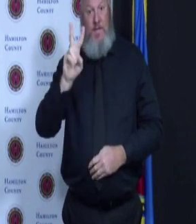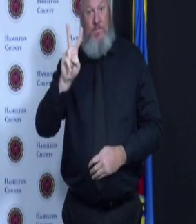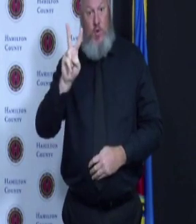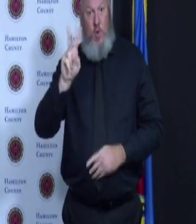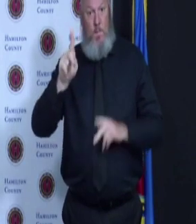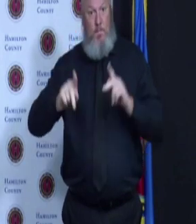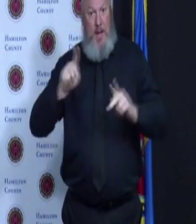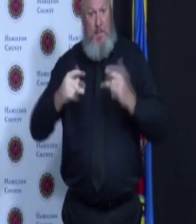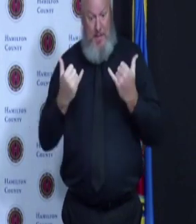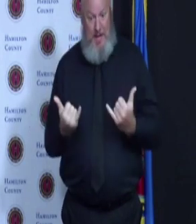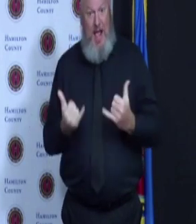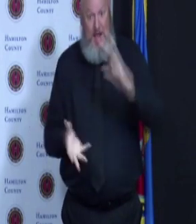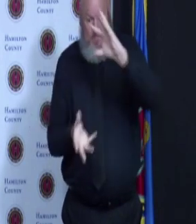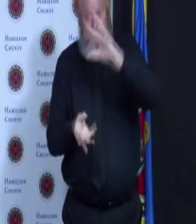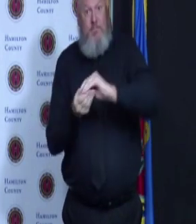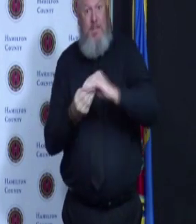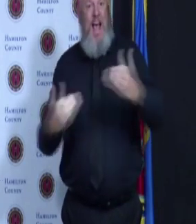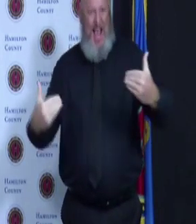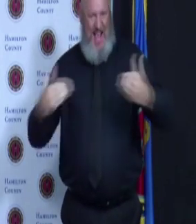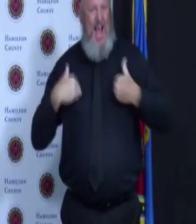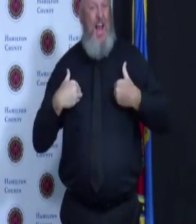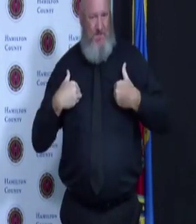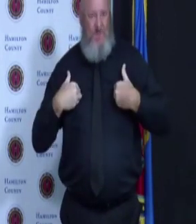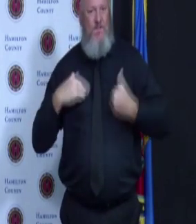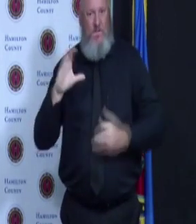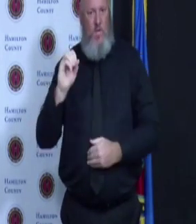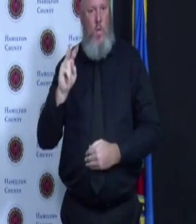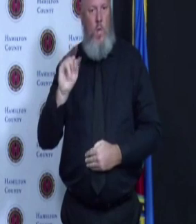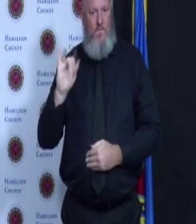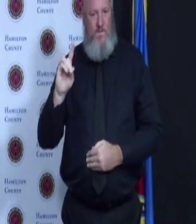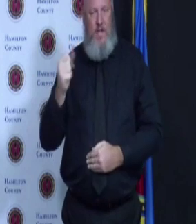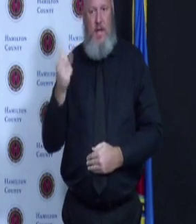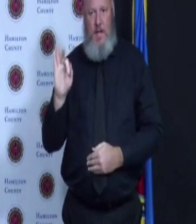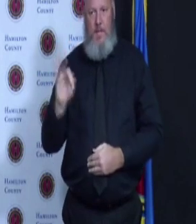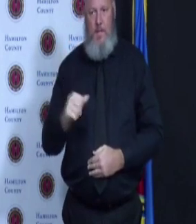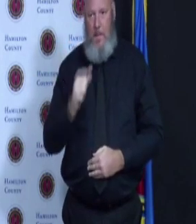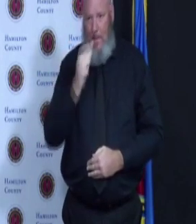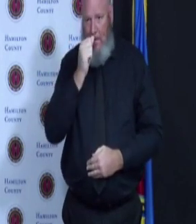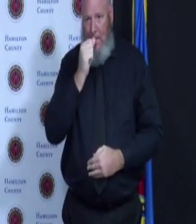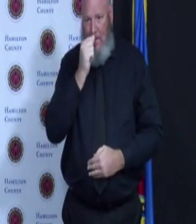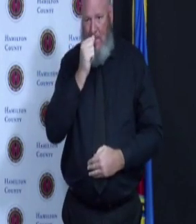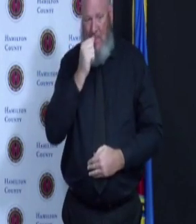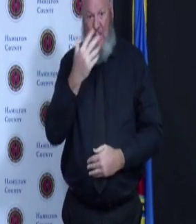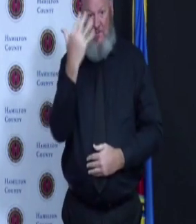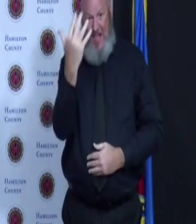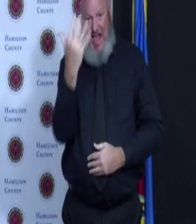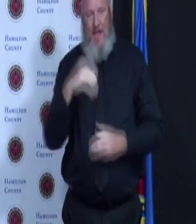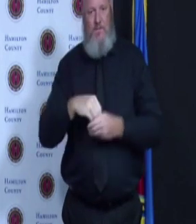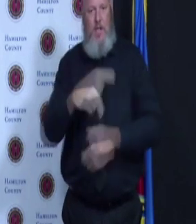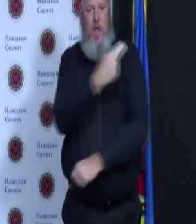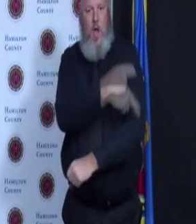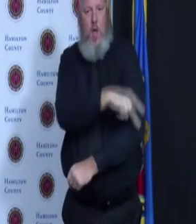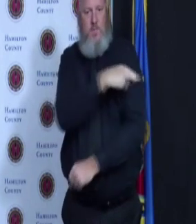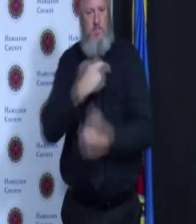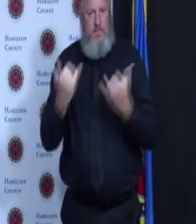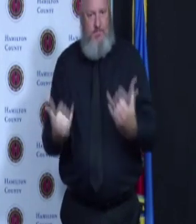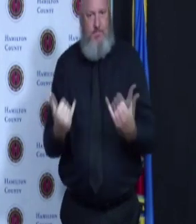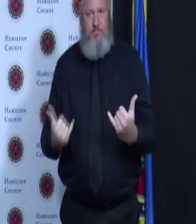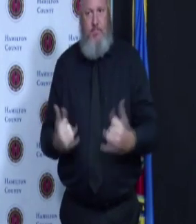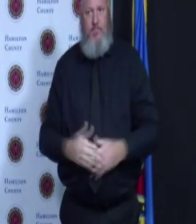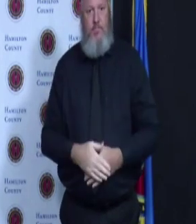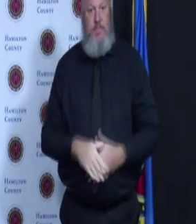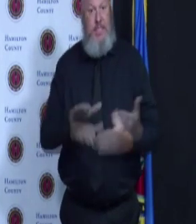5 hospitalized, and 0 deaths. It should not be a surprise, though, that as testing continues to ramp